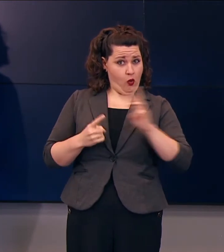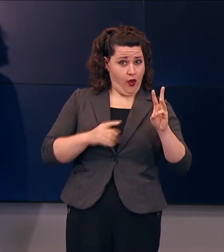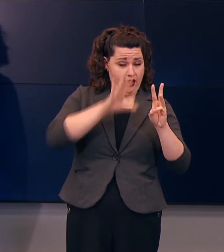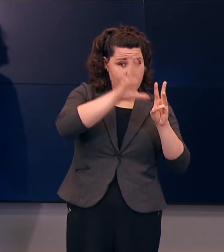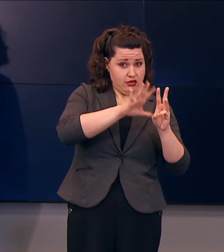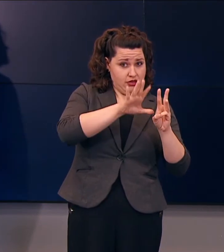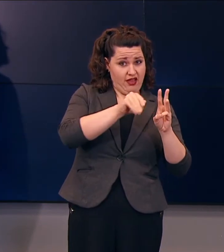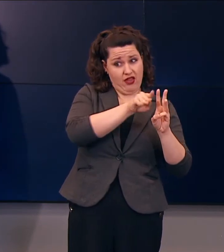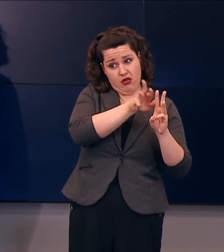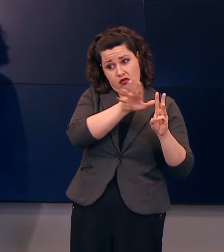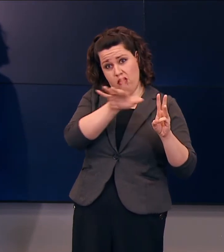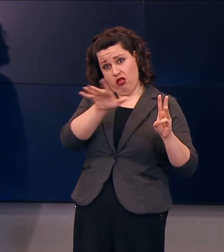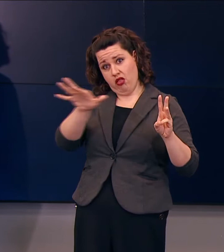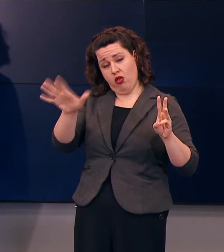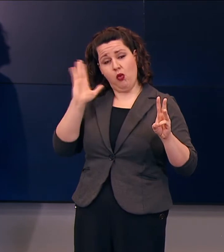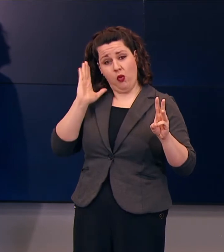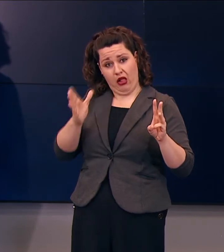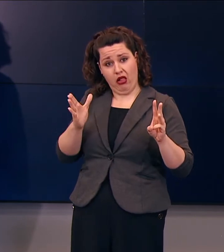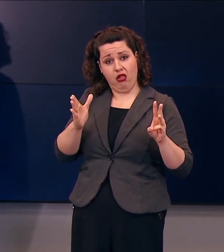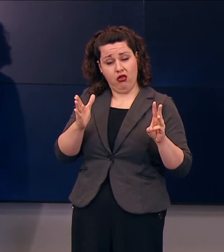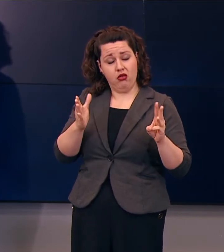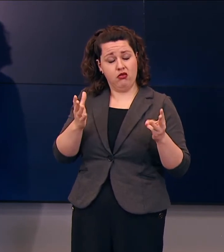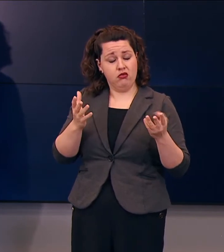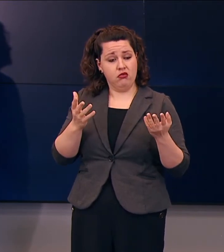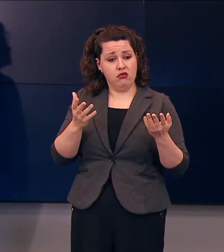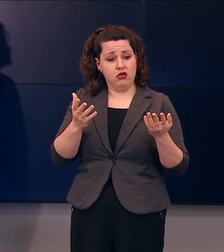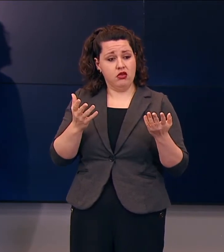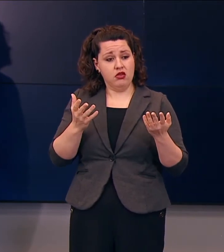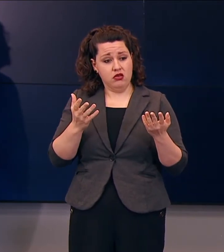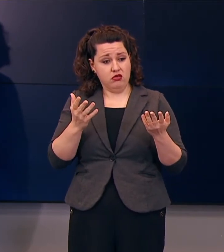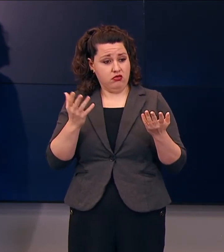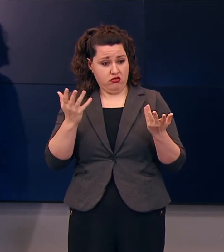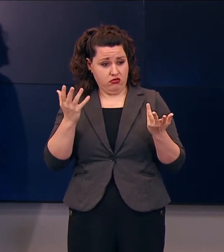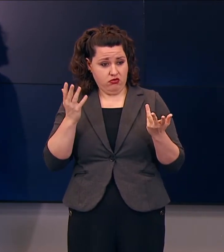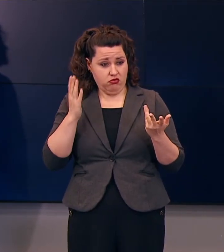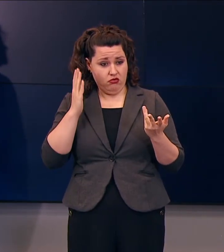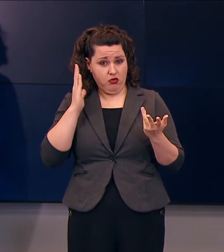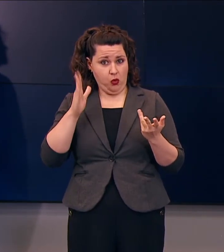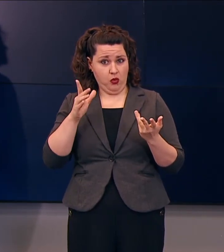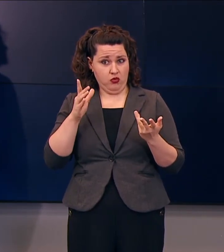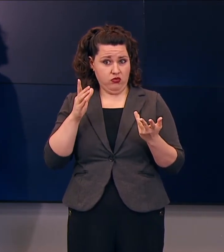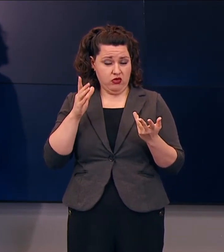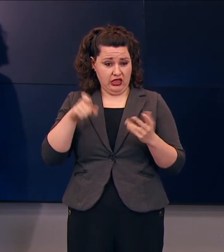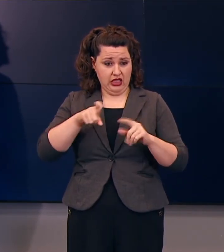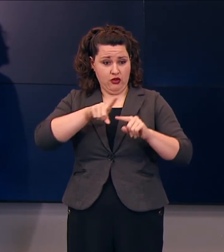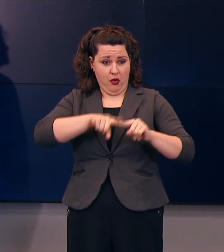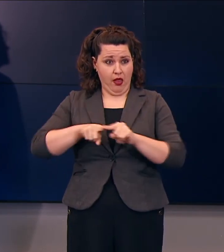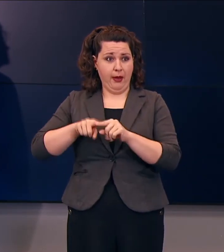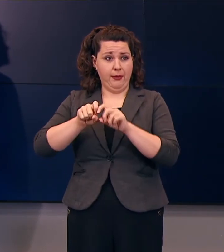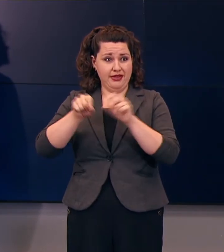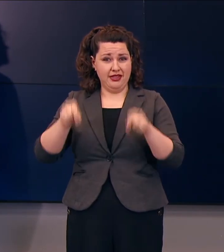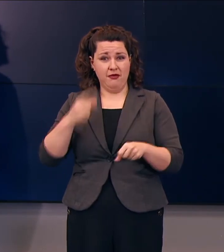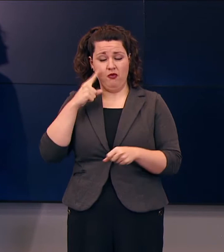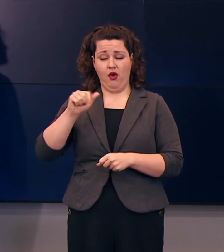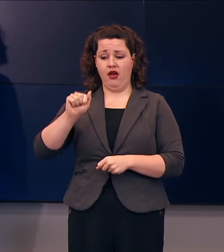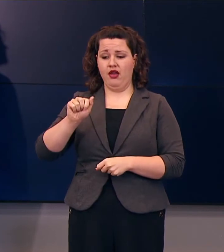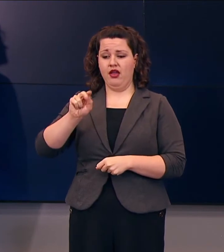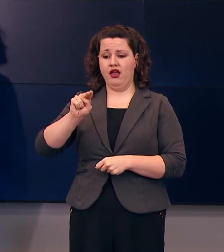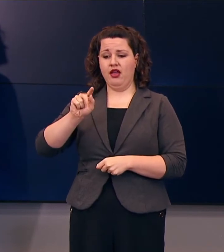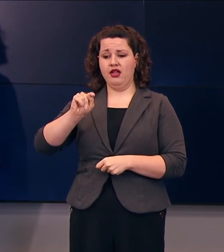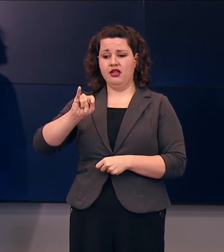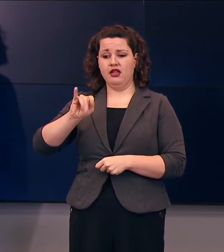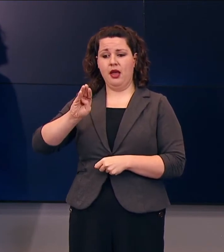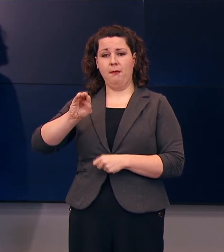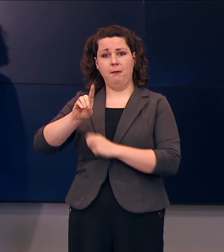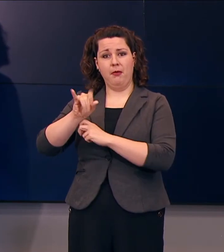and eventually move east to the hotspot areas? And will you need a reliable system of antibody testing to make that happen?